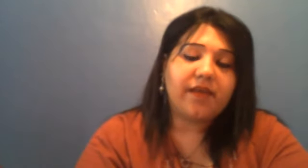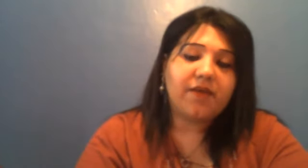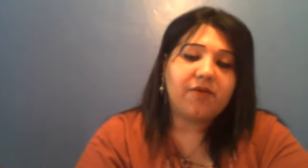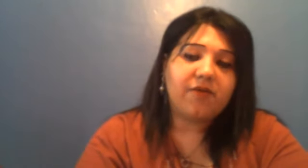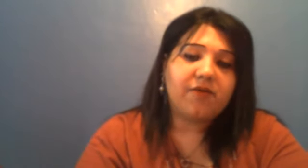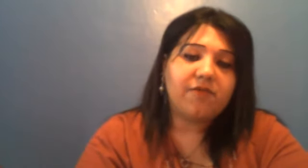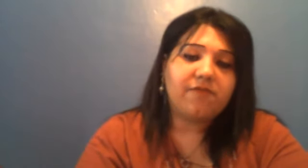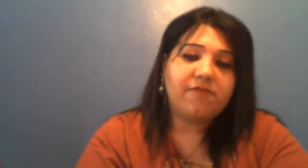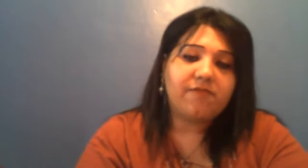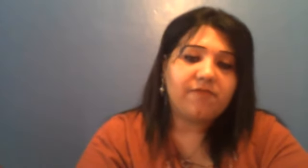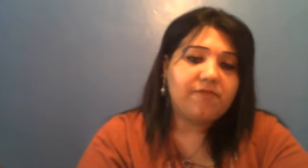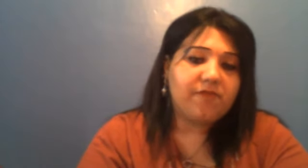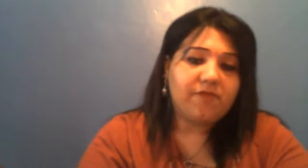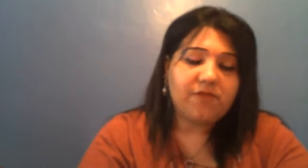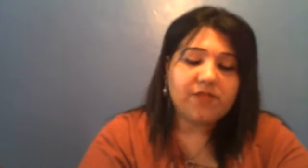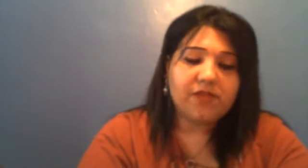care of yourself.